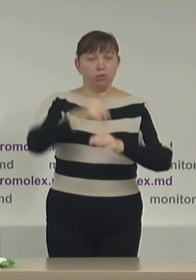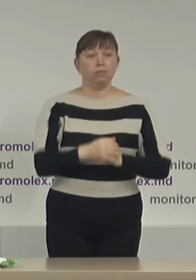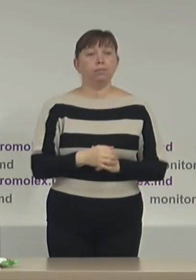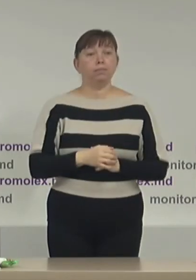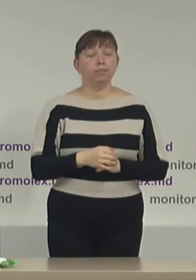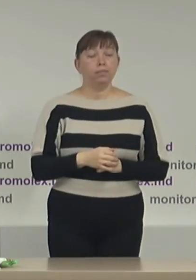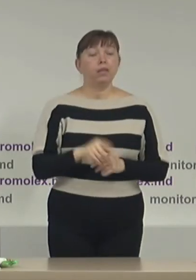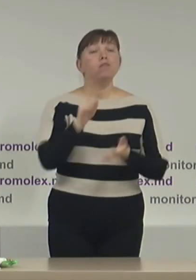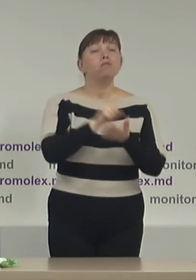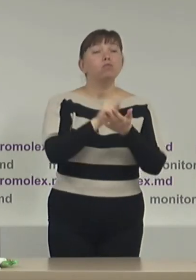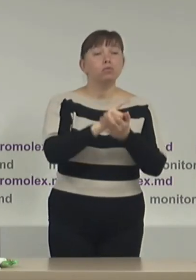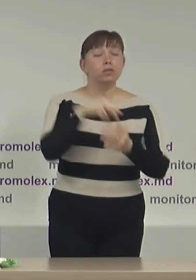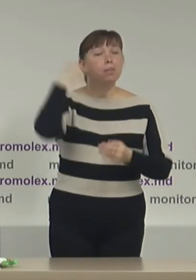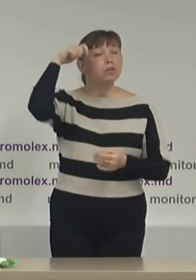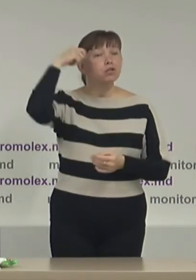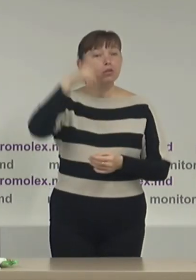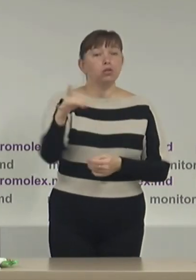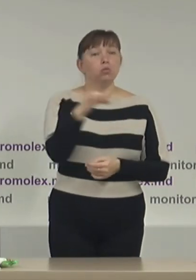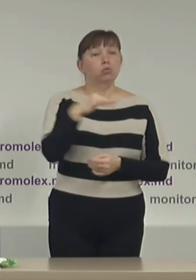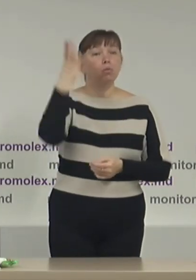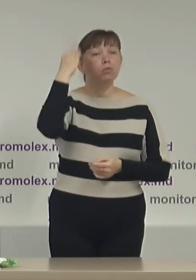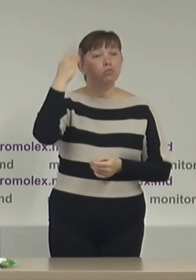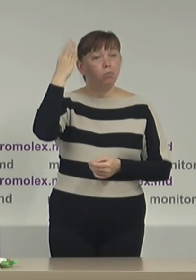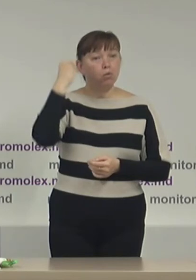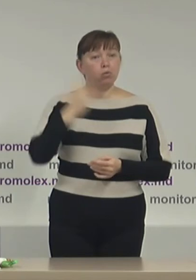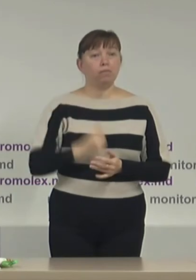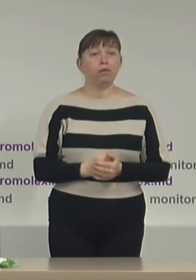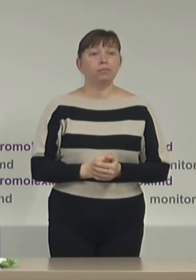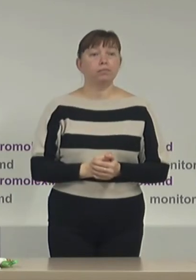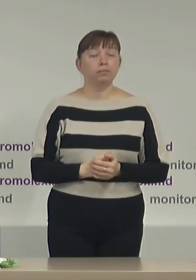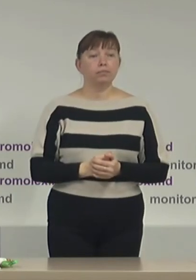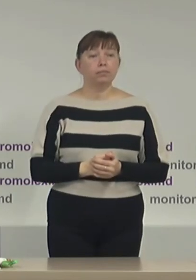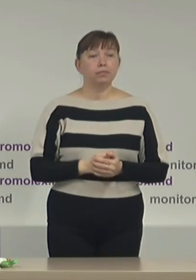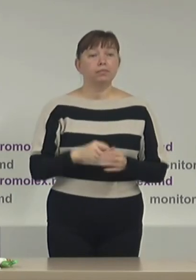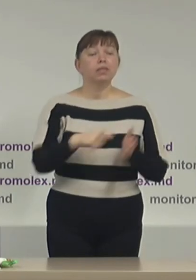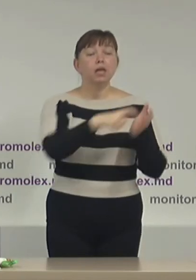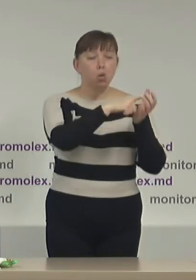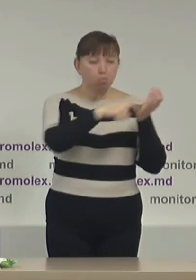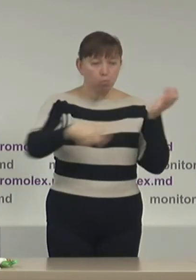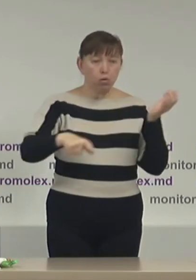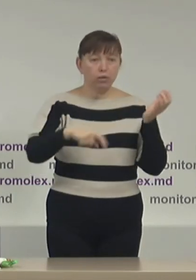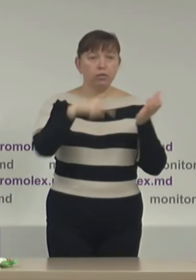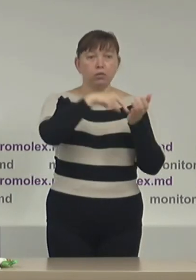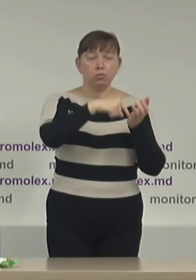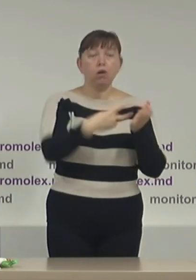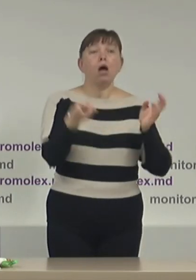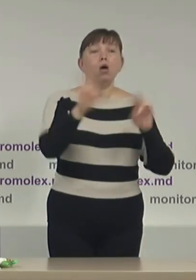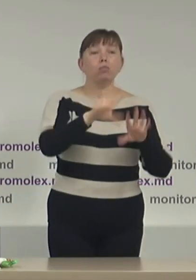of elections for the position of President of the Republic of Moldova.